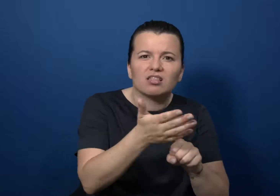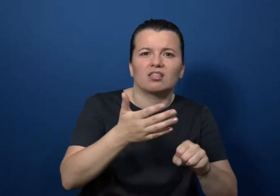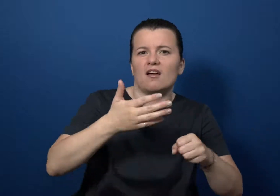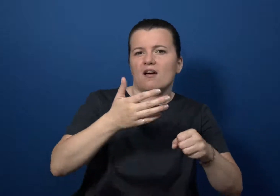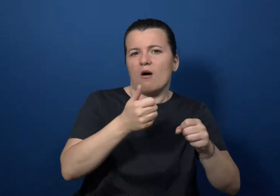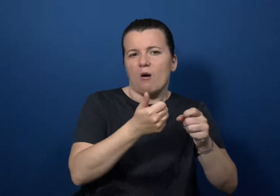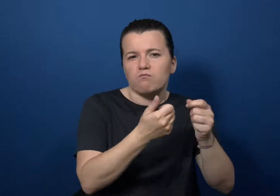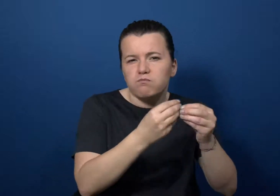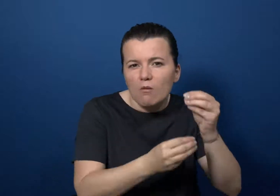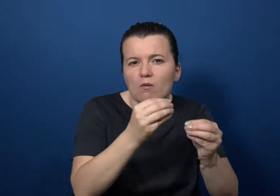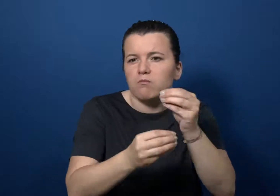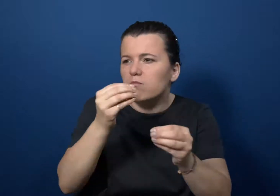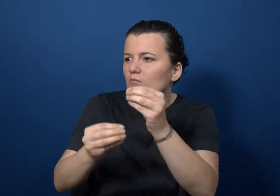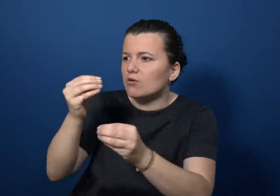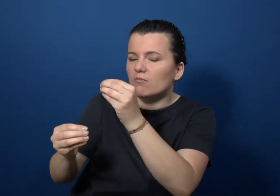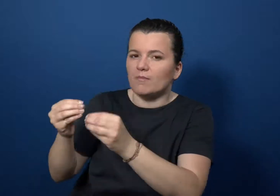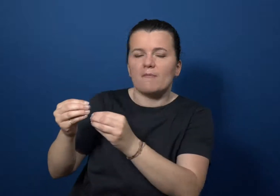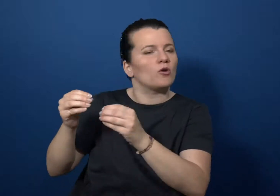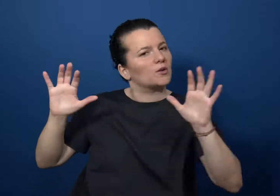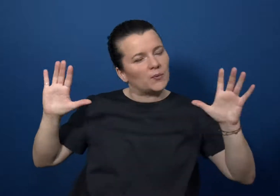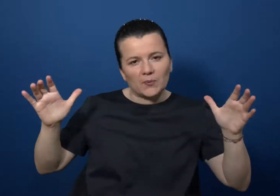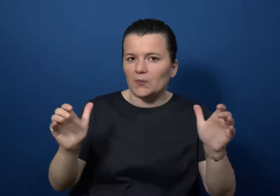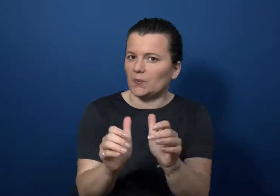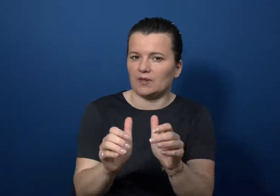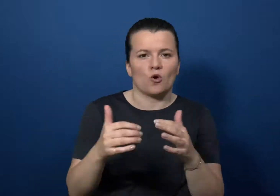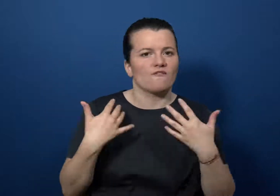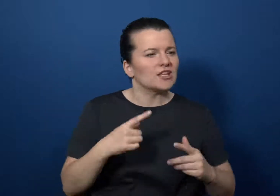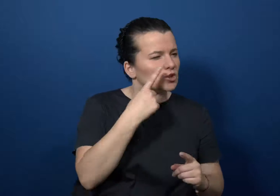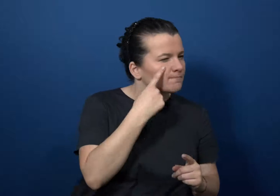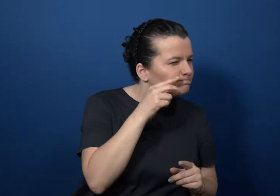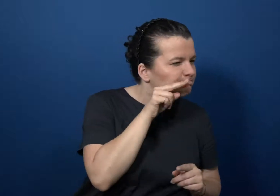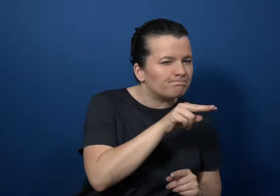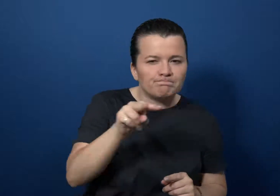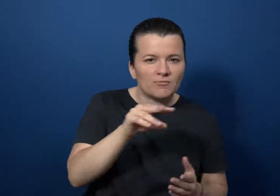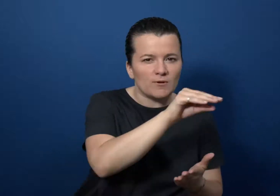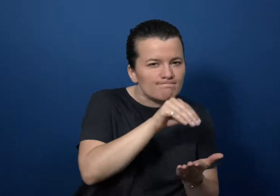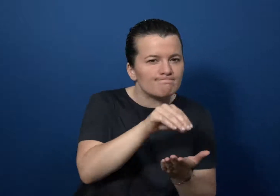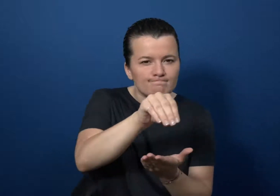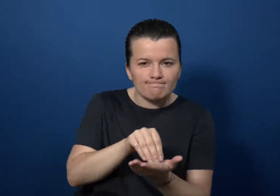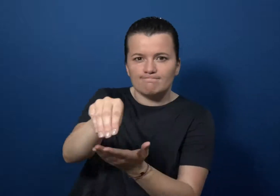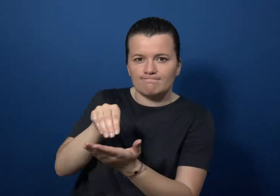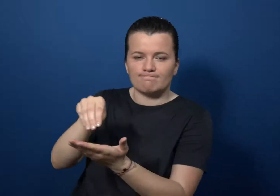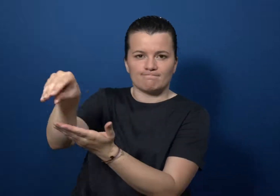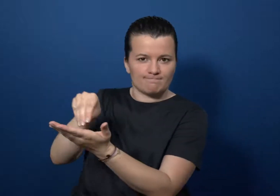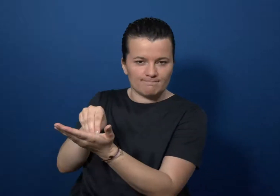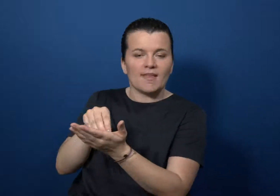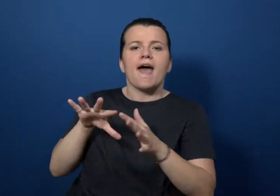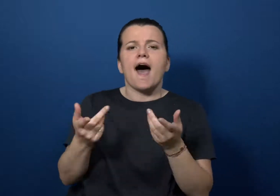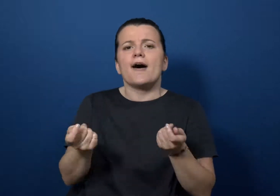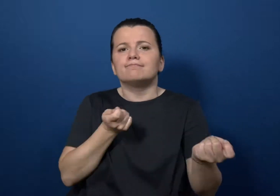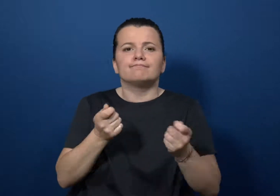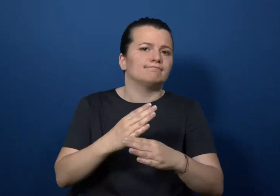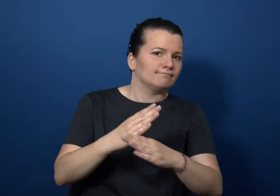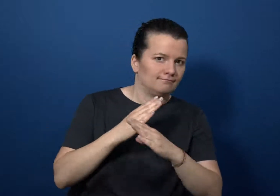meeting, held a few months back, focused on responding to bullying effectively, using a whole